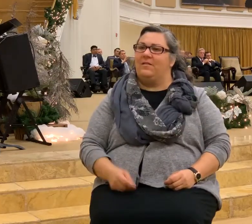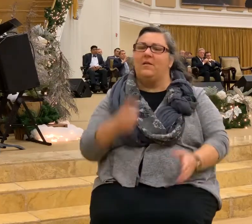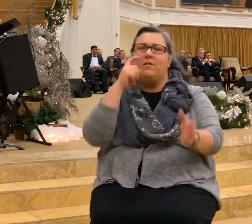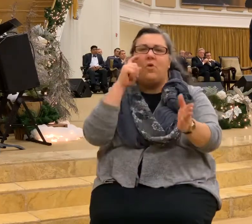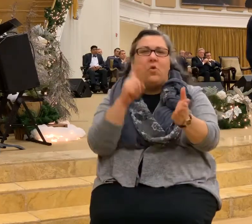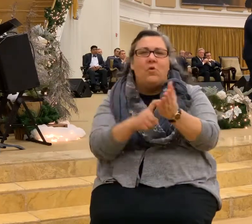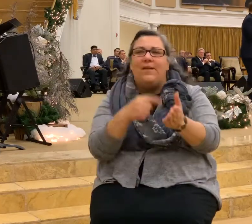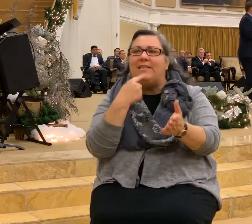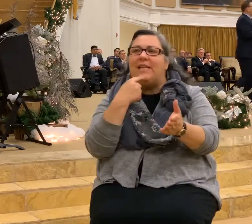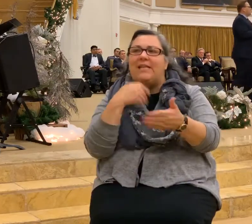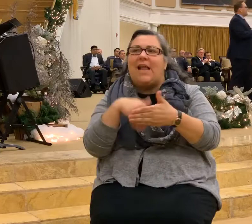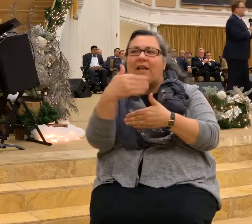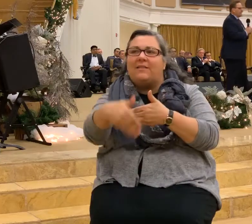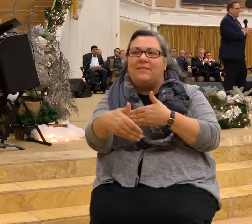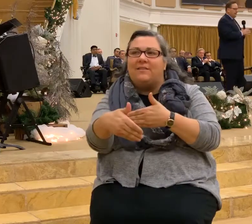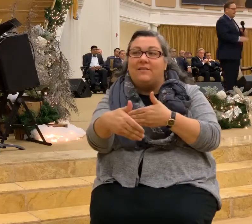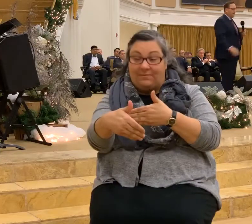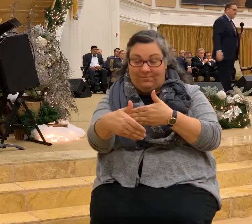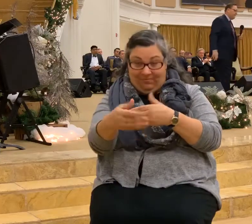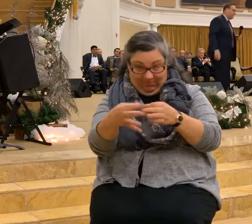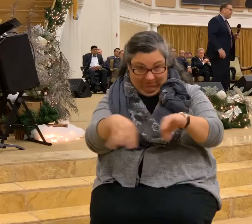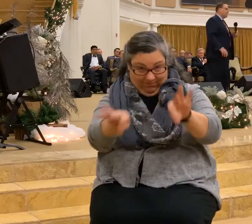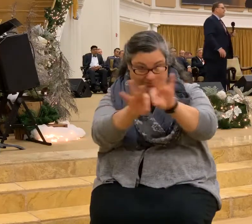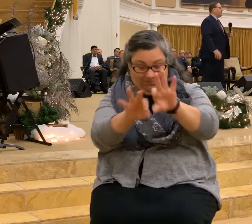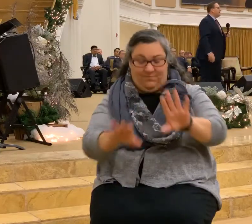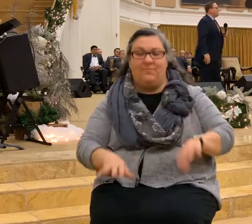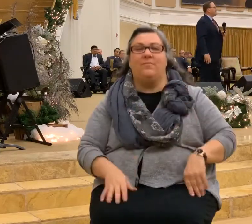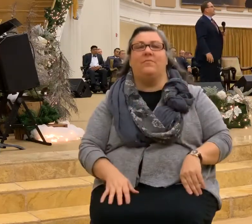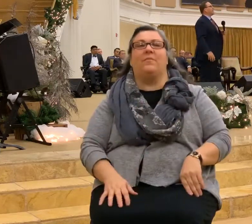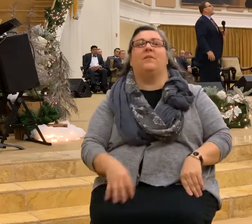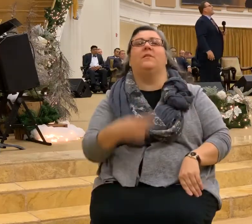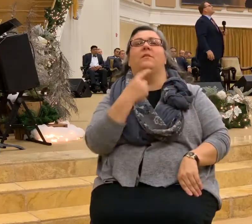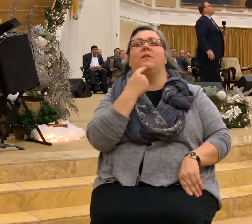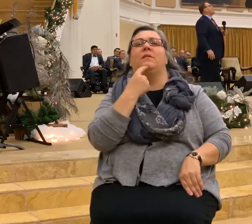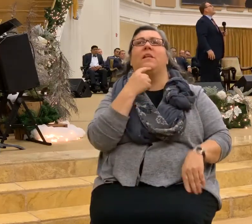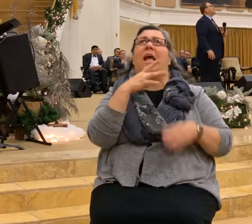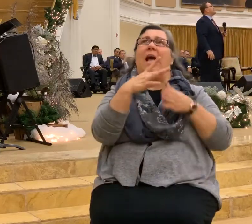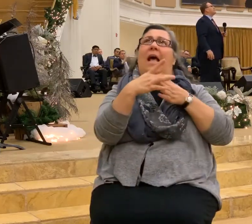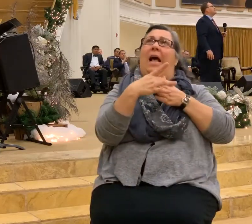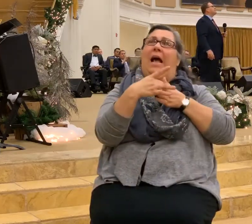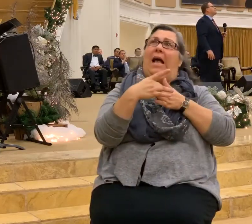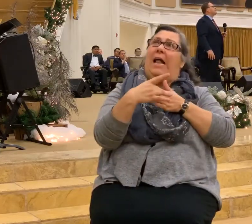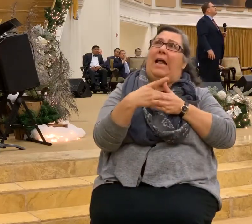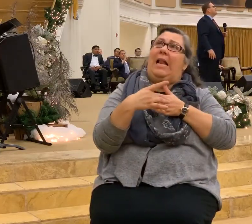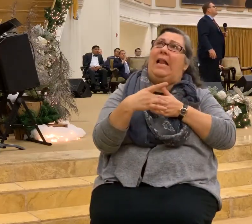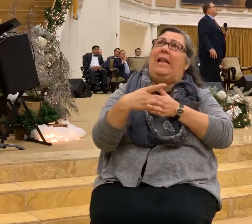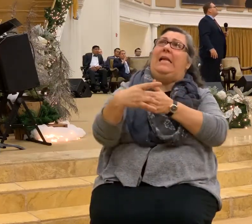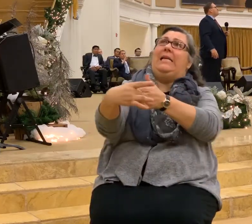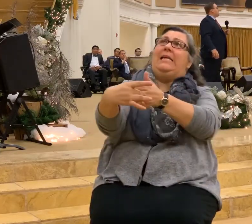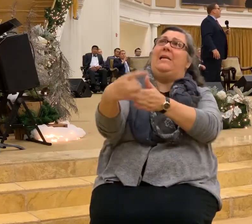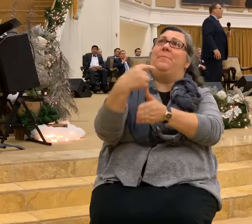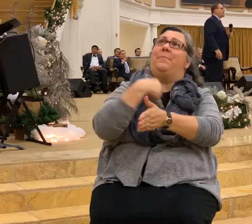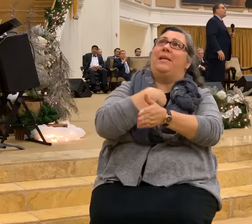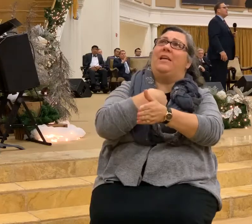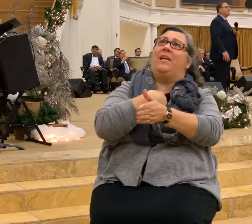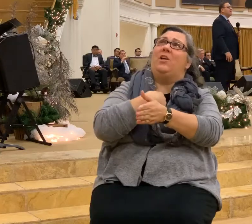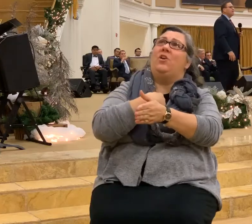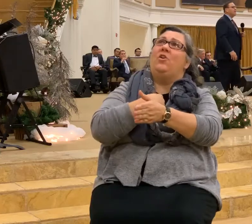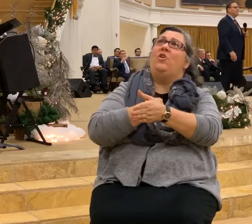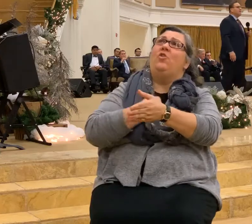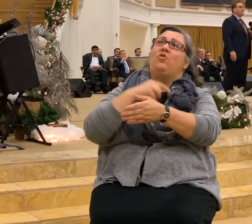Notice what he says. Here's the key. He said, lead me to the